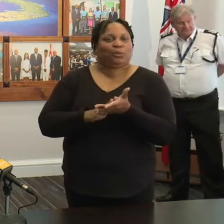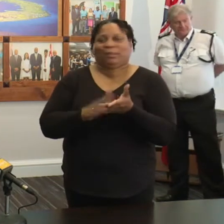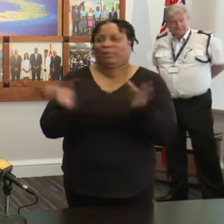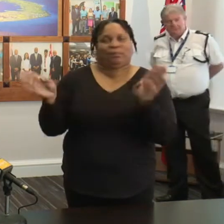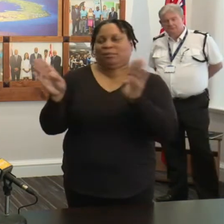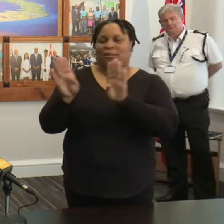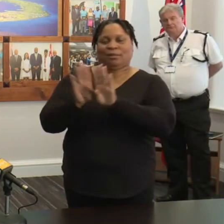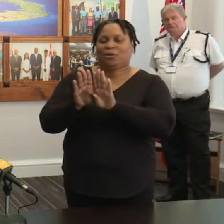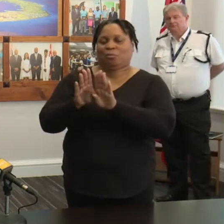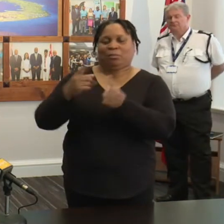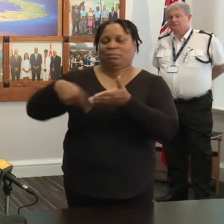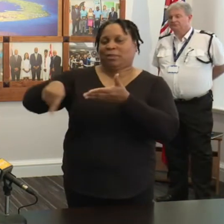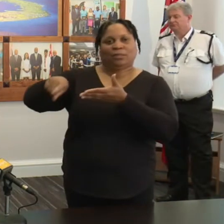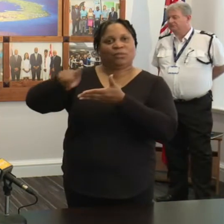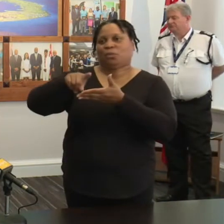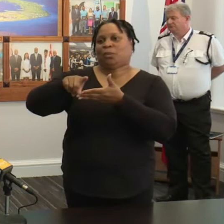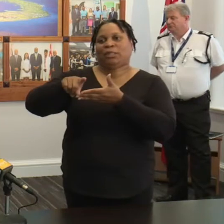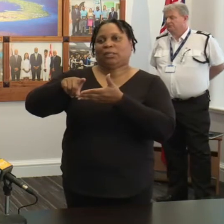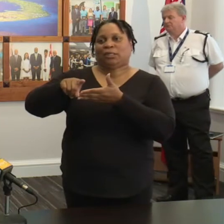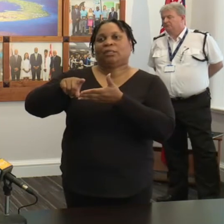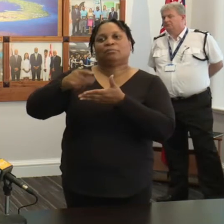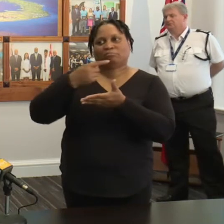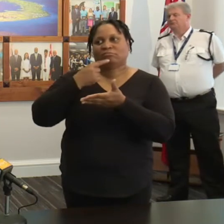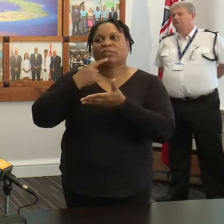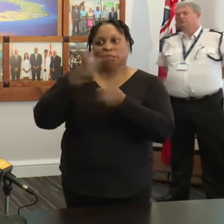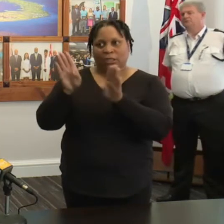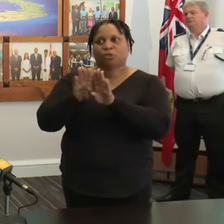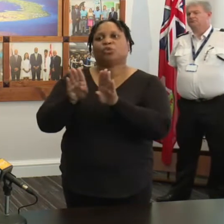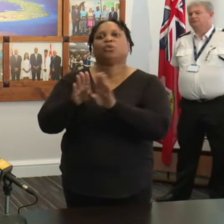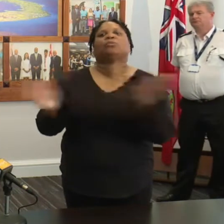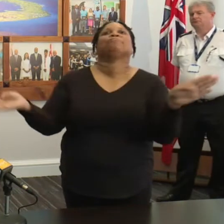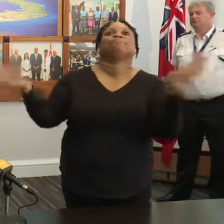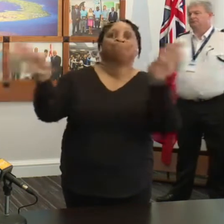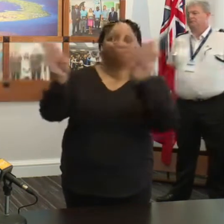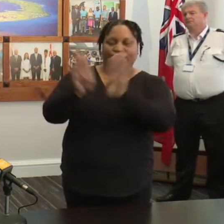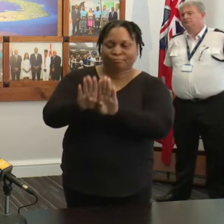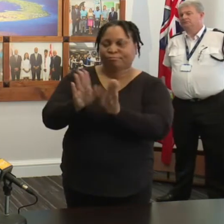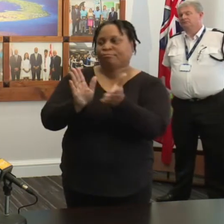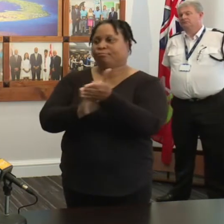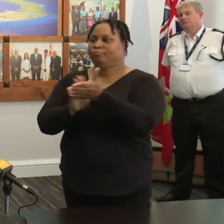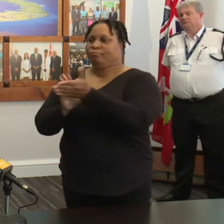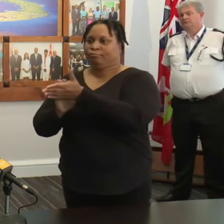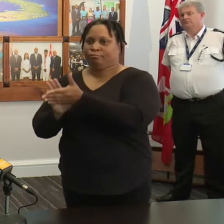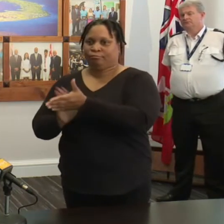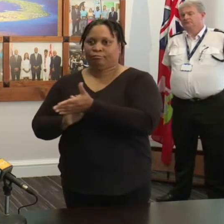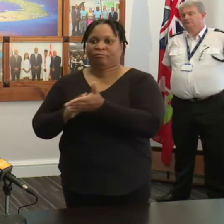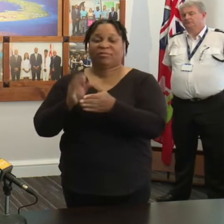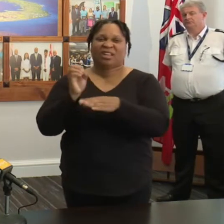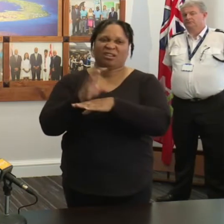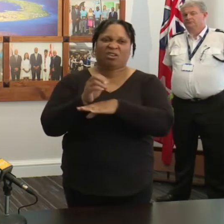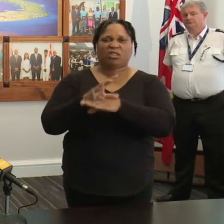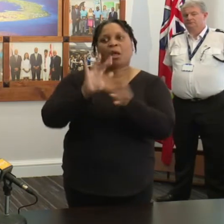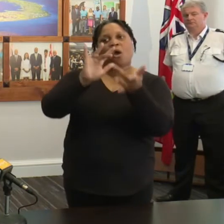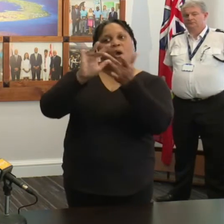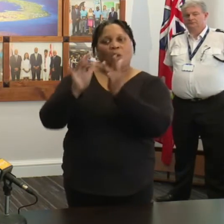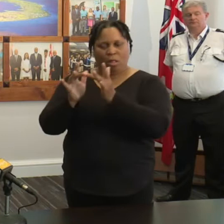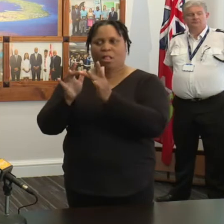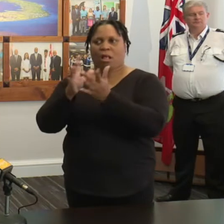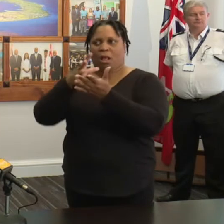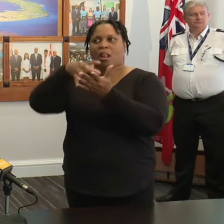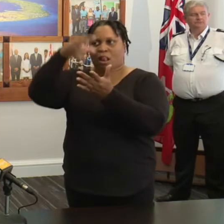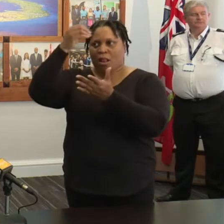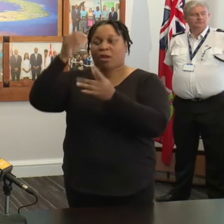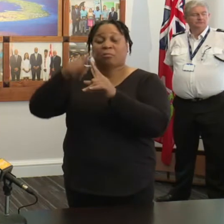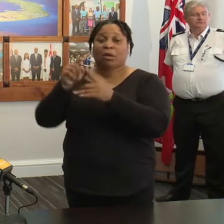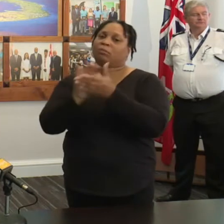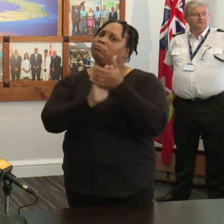open next week, and as it was indicated, the schools will remain closed. There will be consultation regarding the online learning, which is taking place, but I